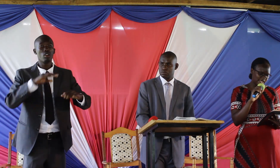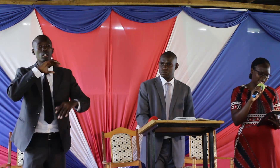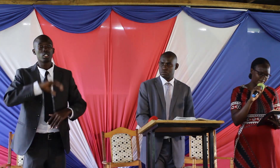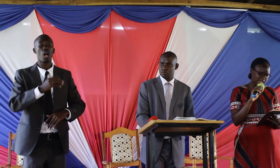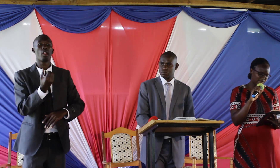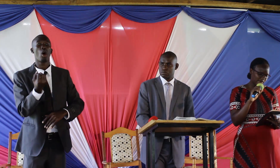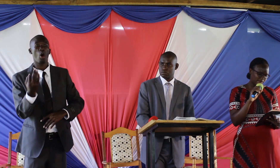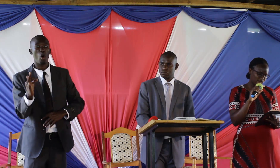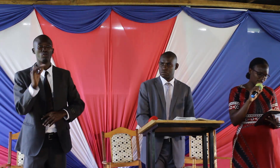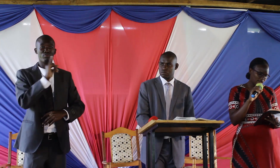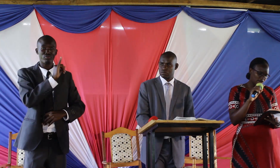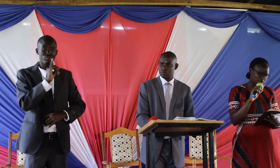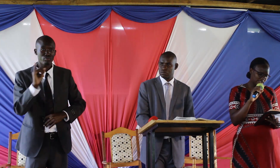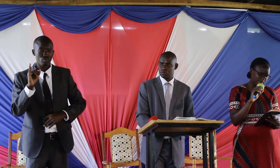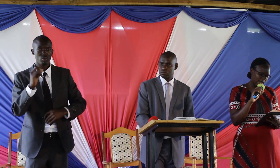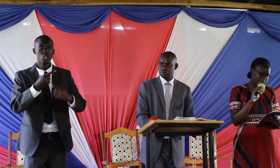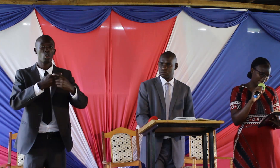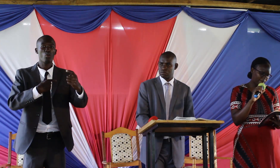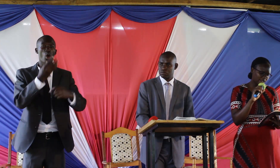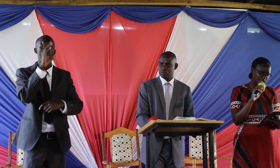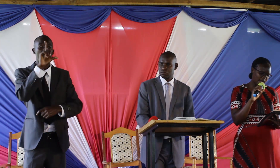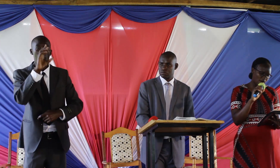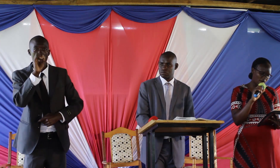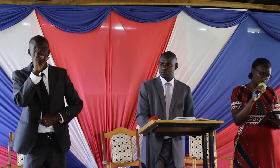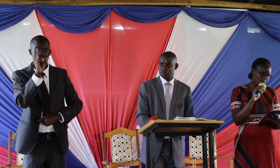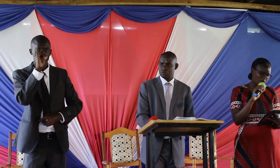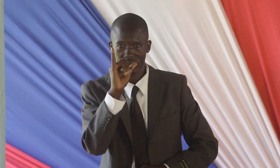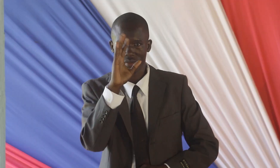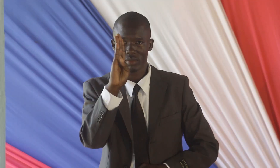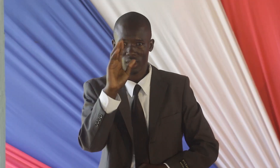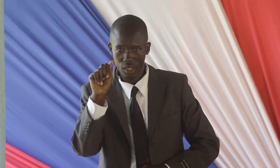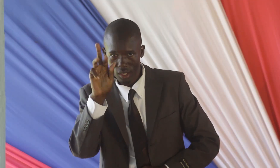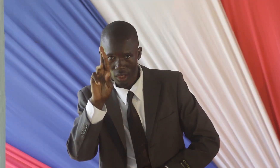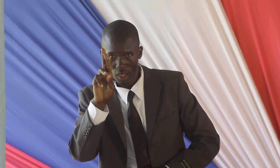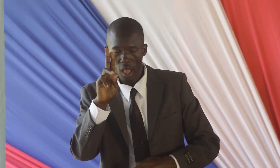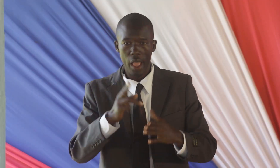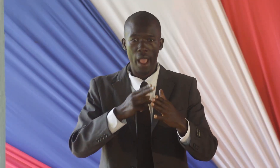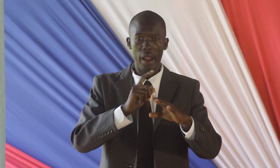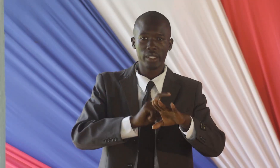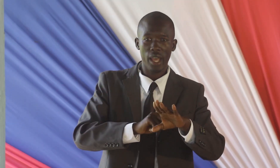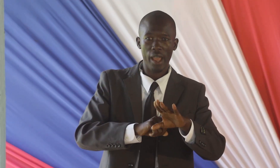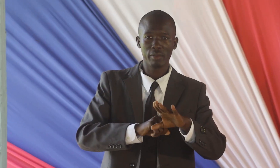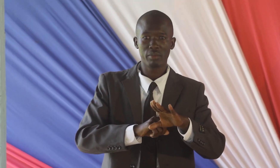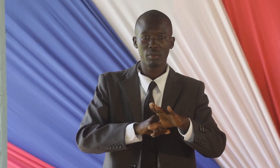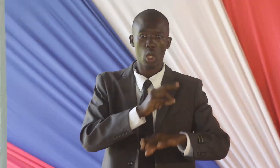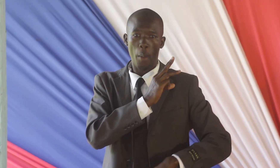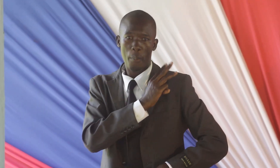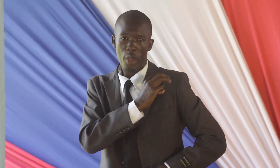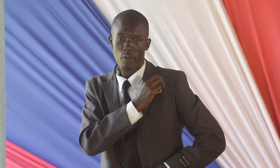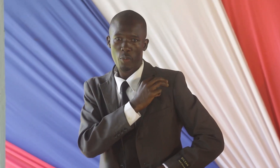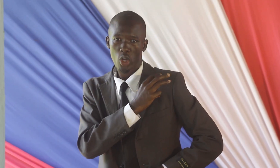of Ammiel from Lodebar. Now, when Mephibosheth,